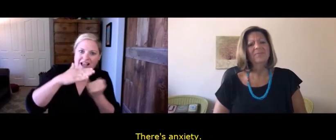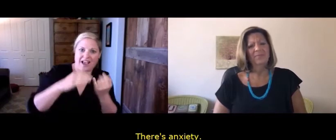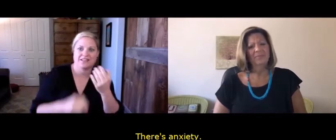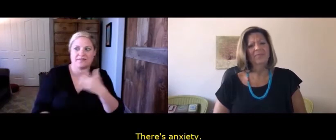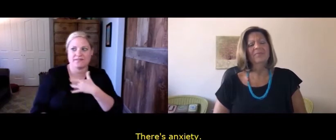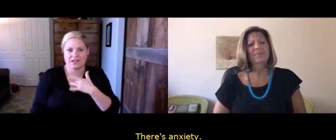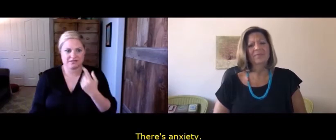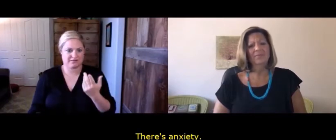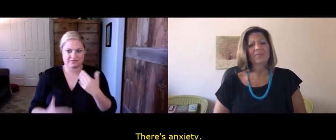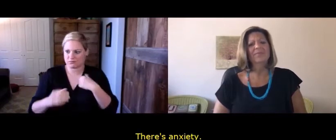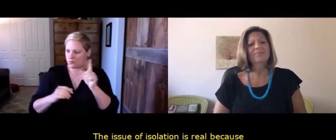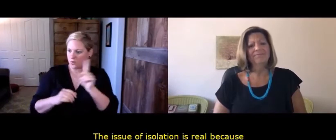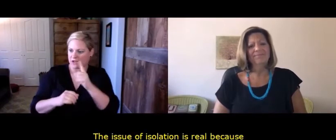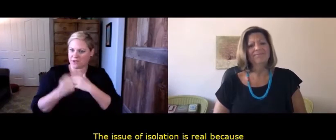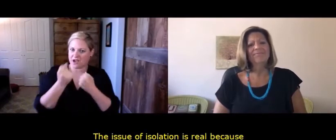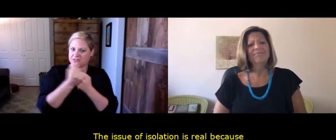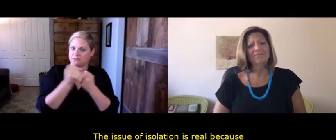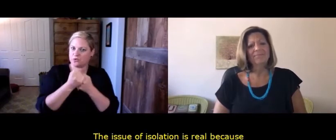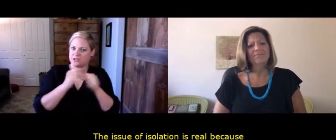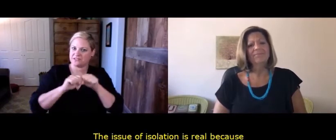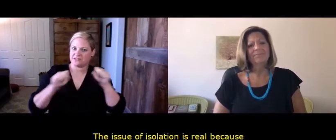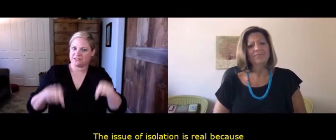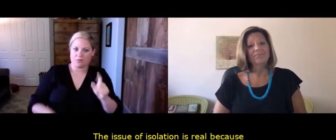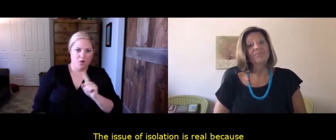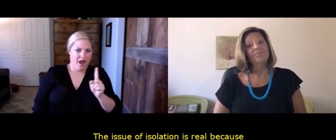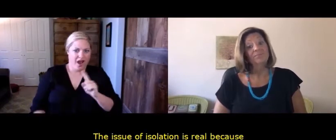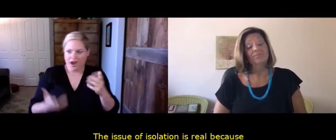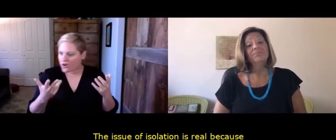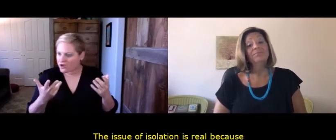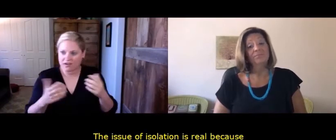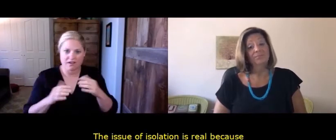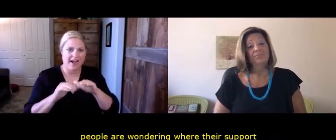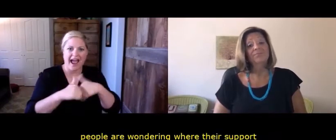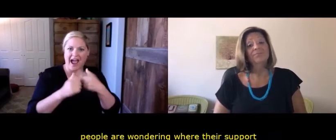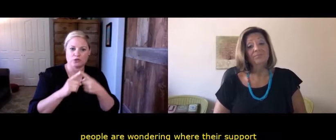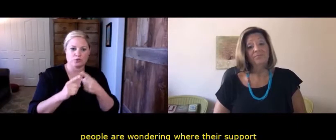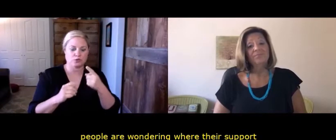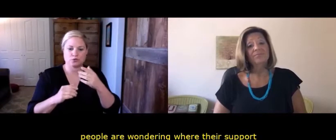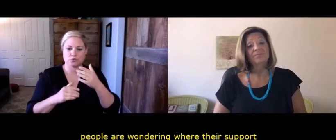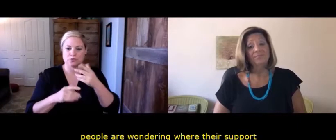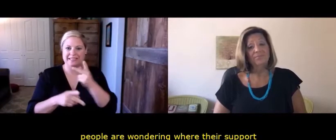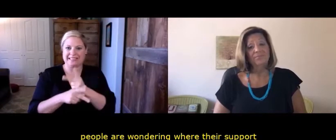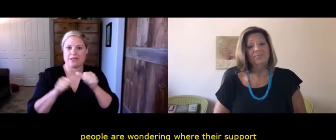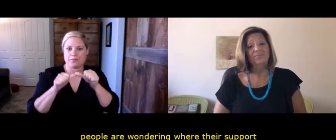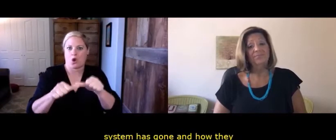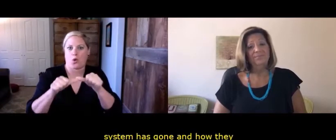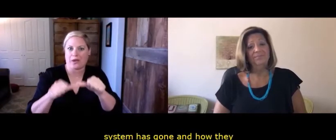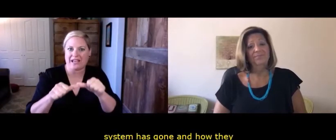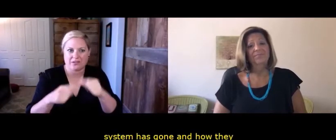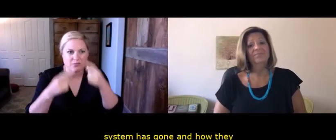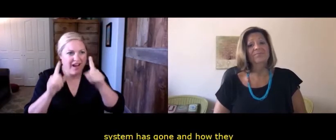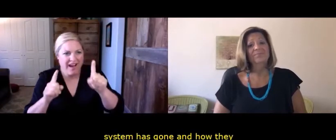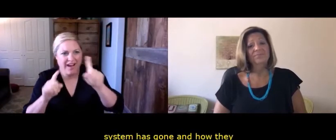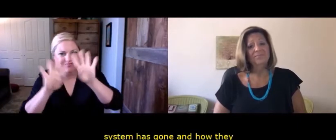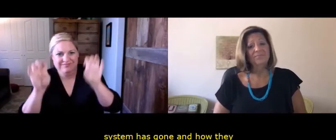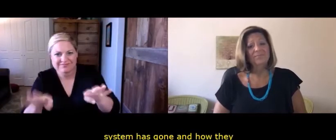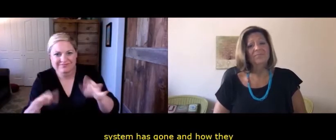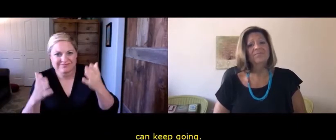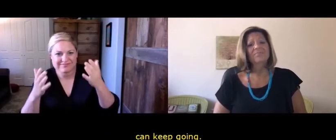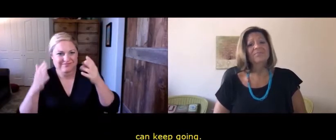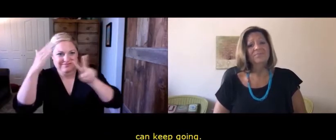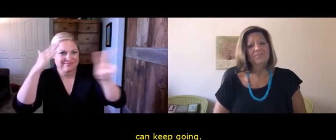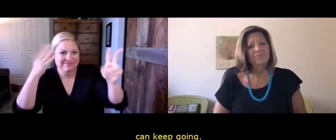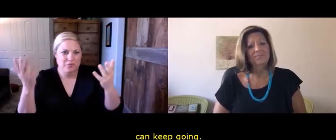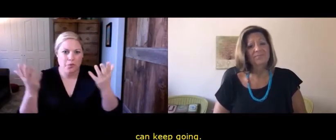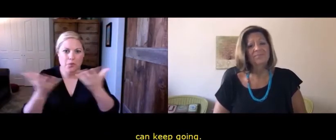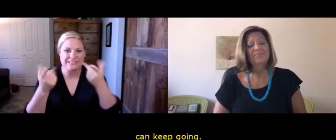there's anxiety. The issue of isolation is real because people are wondering where their support system has gone and how